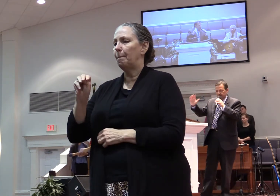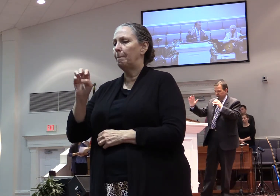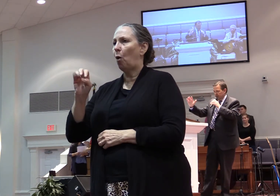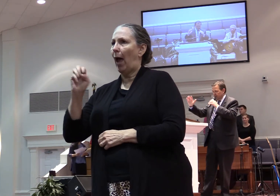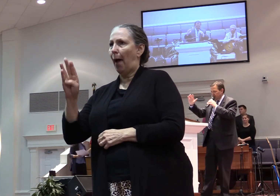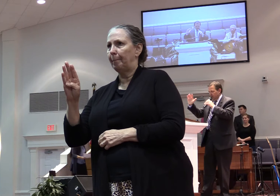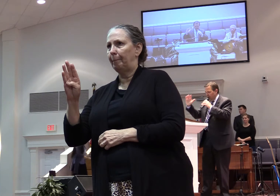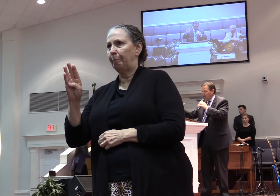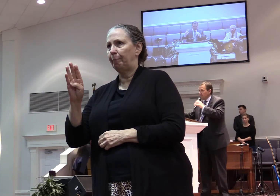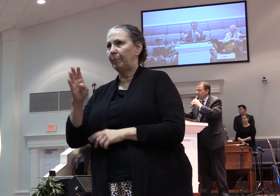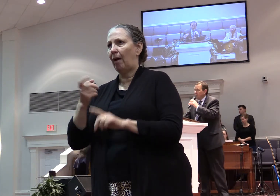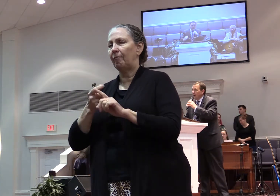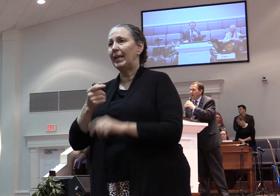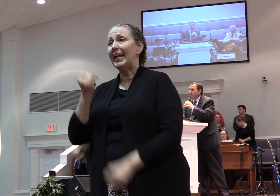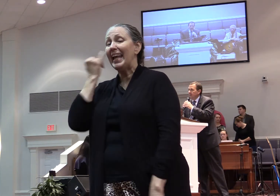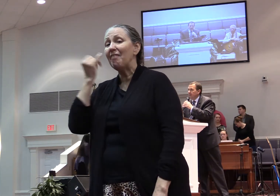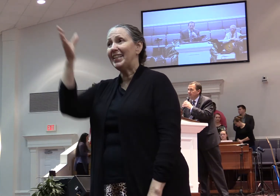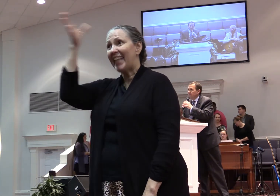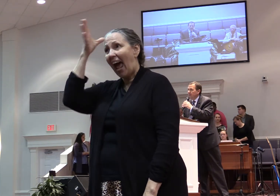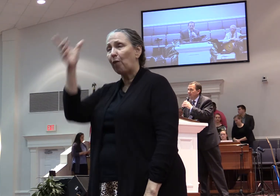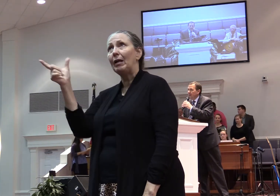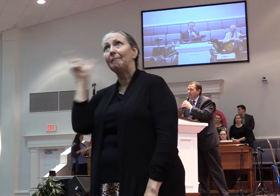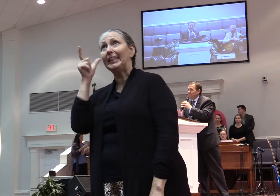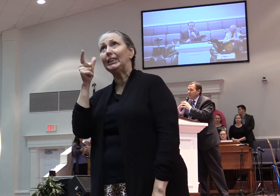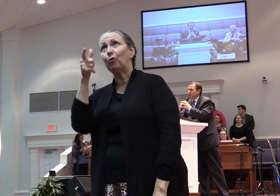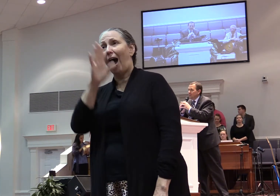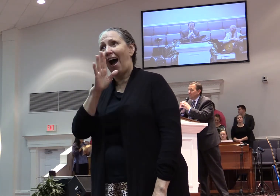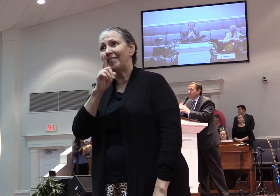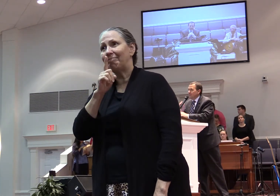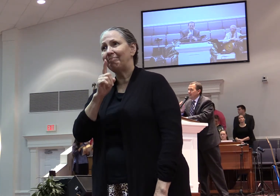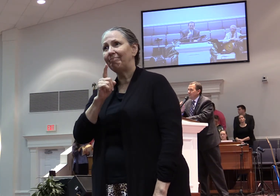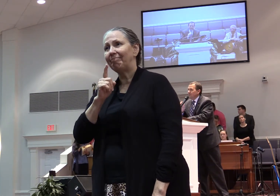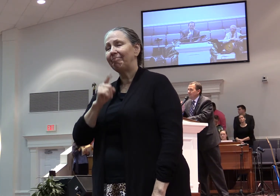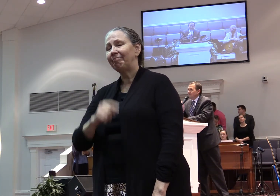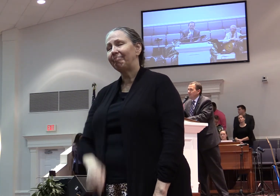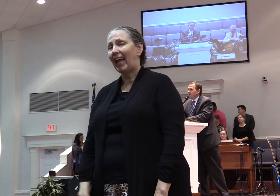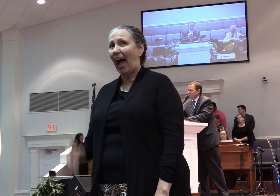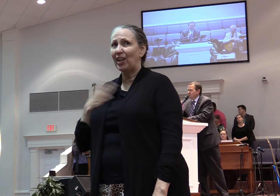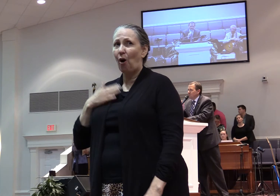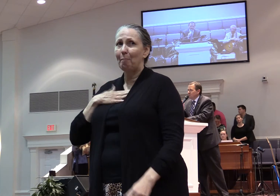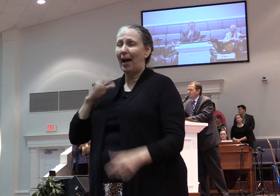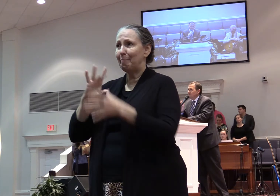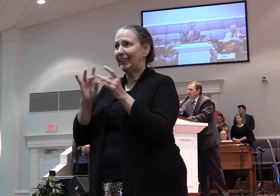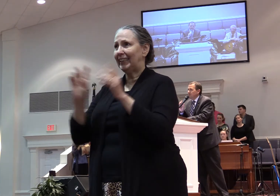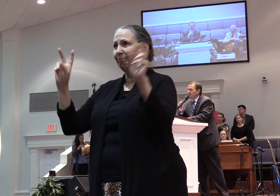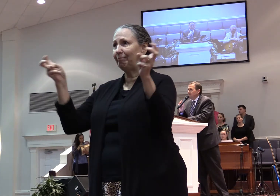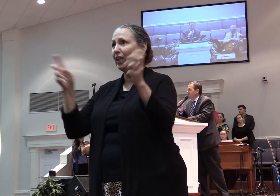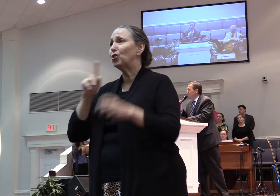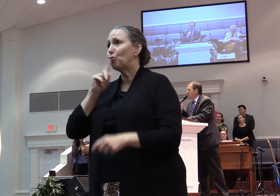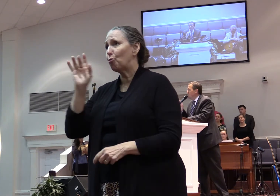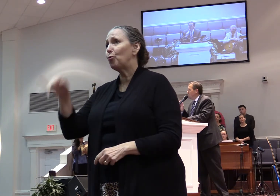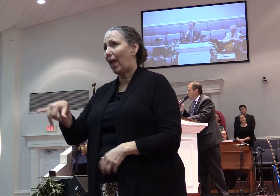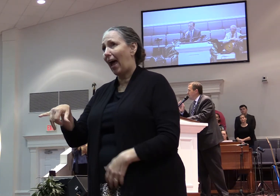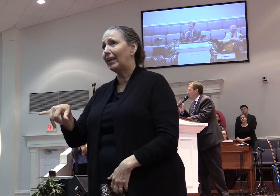obedient to the voice of God. I know it's a cute little title, but there's truth to it.